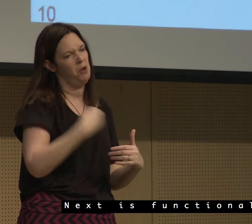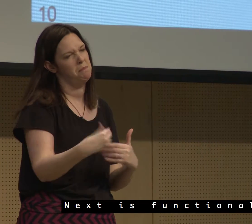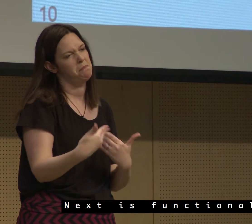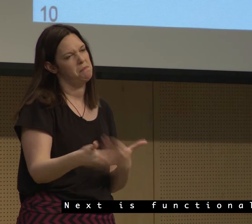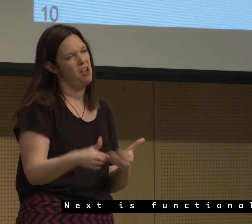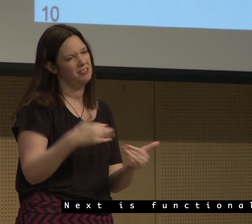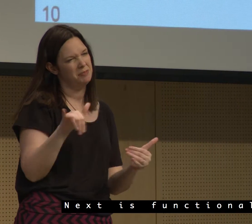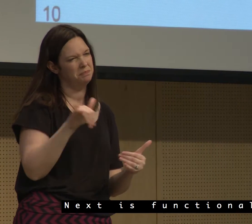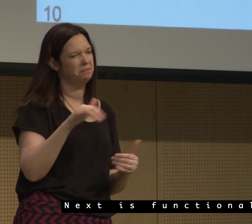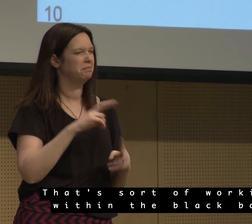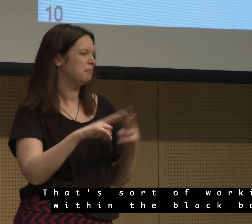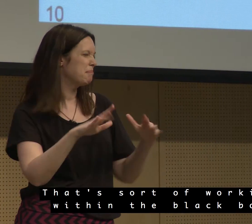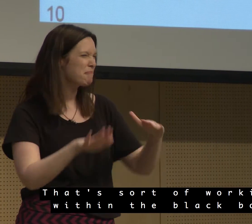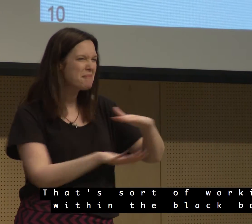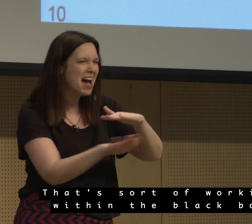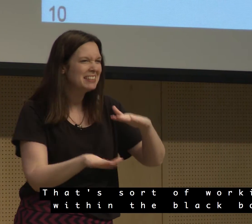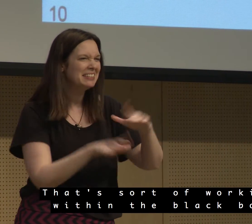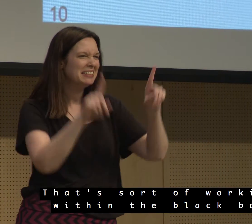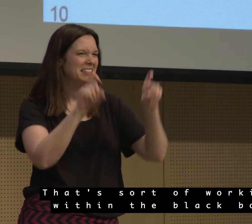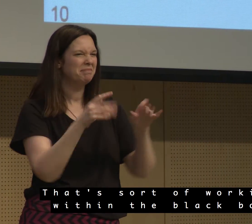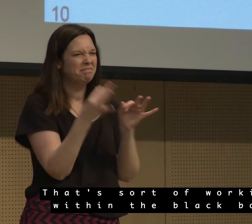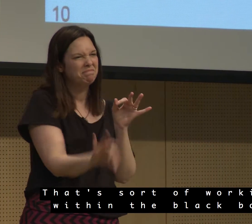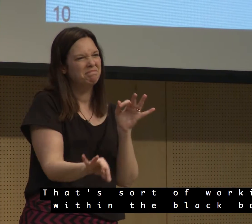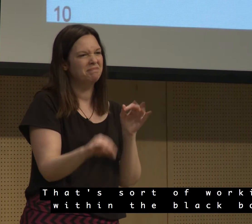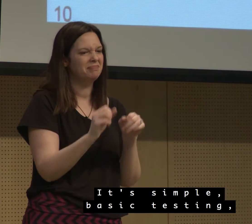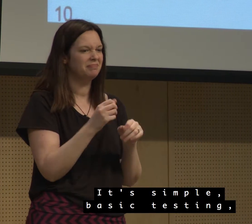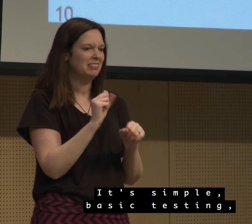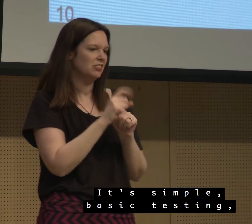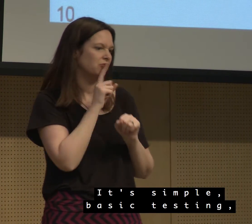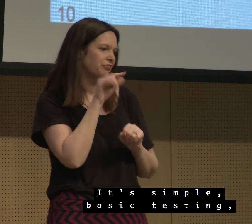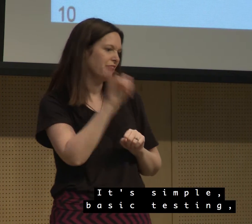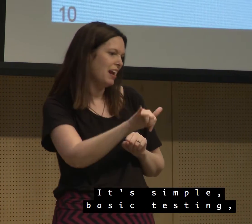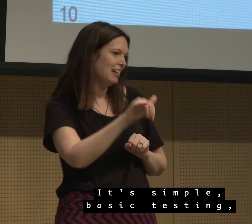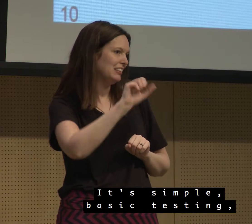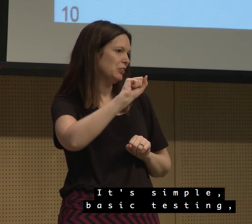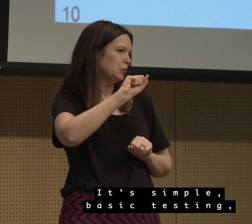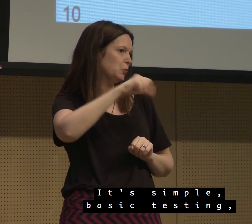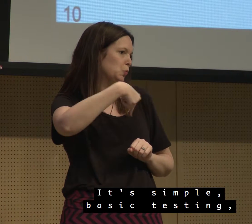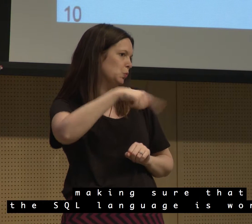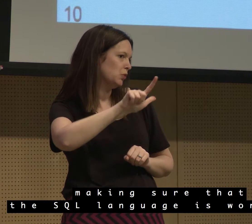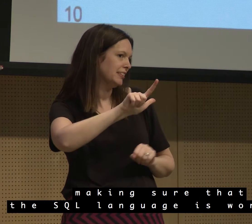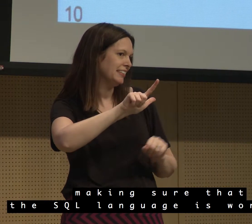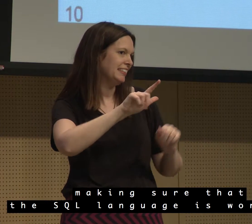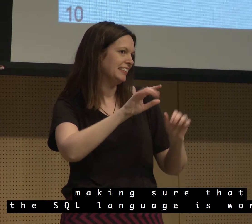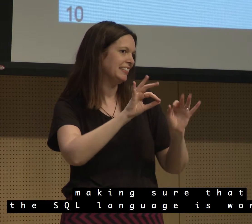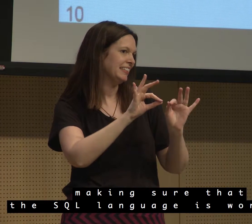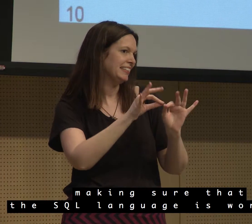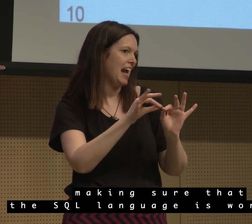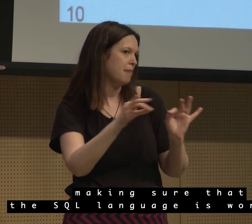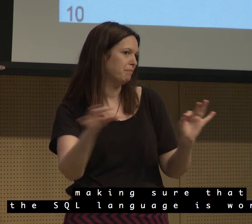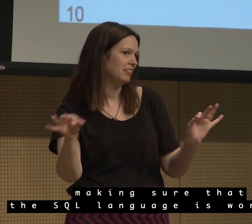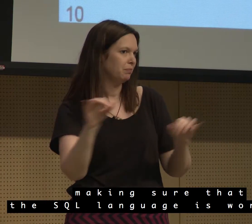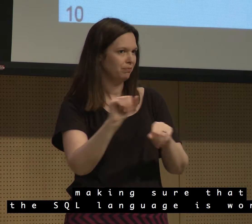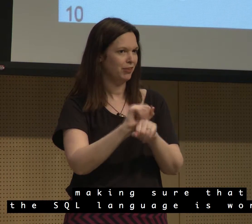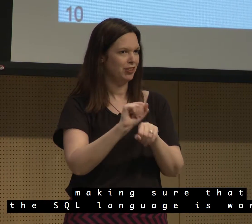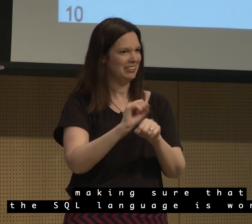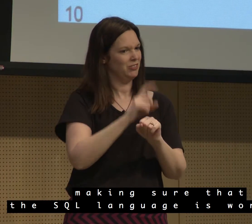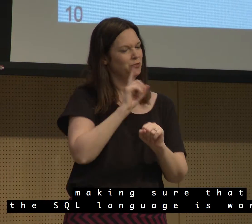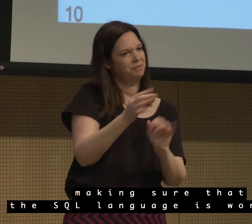Next is functional. That's sort of working within the black box. It's simple, basic testing, making sure that the SQL language